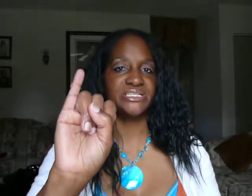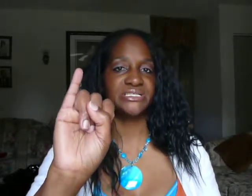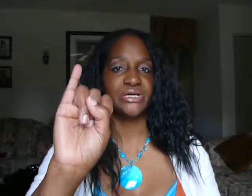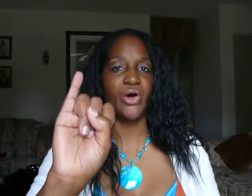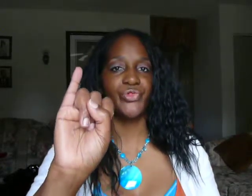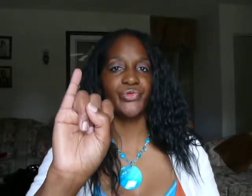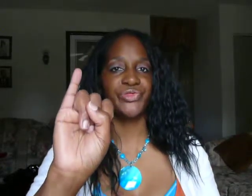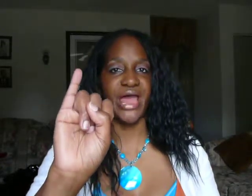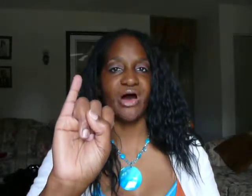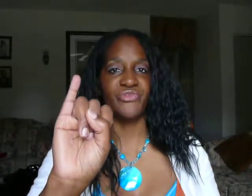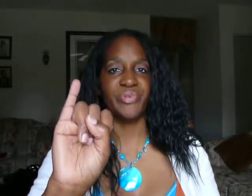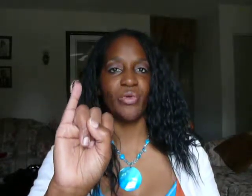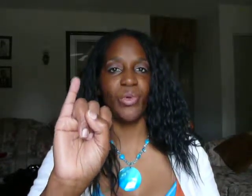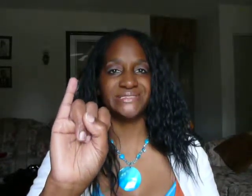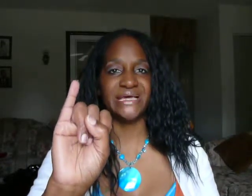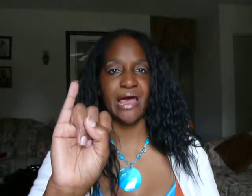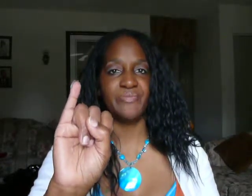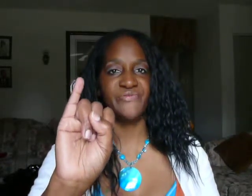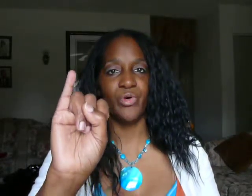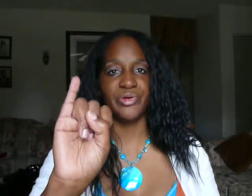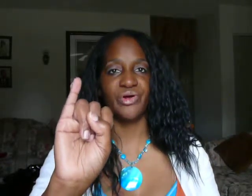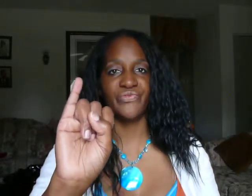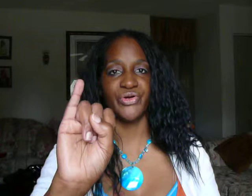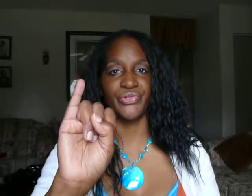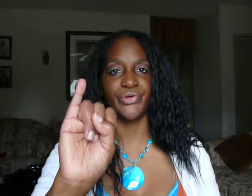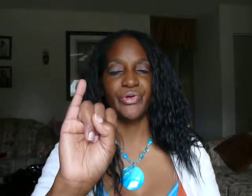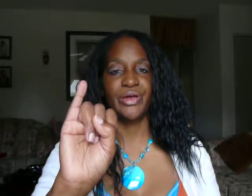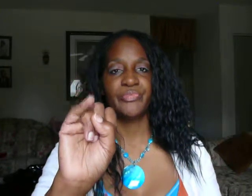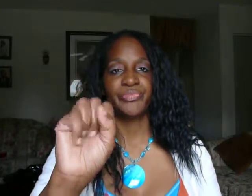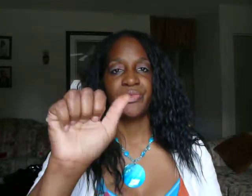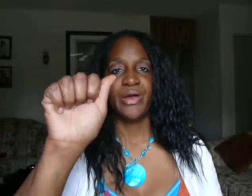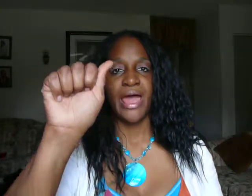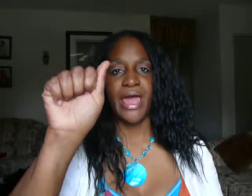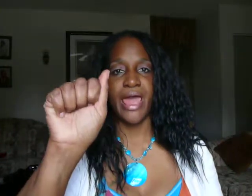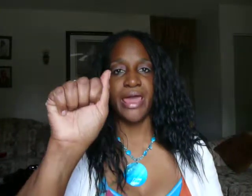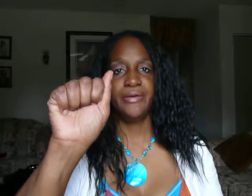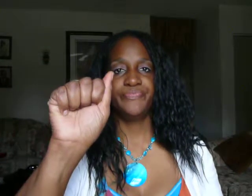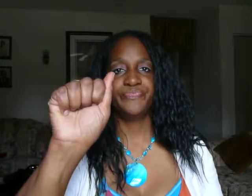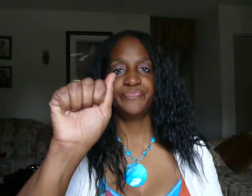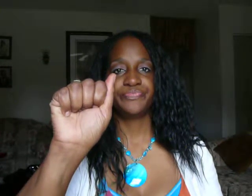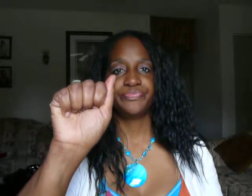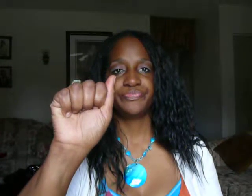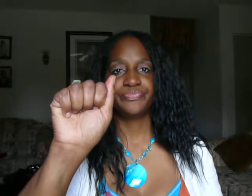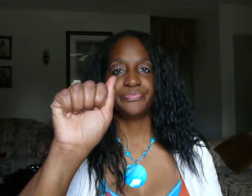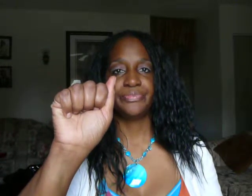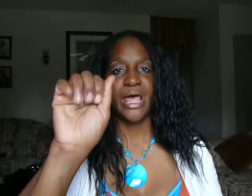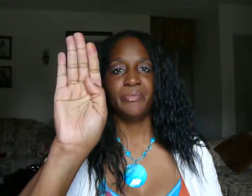just go through the alphabet one time before we go further. A,